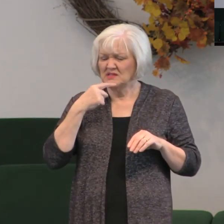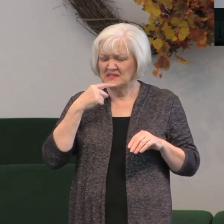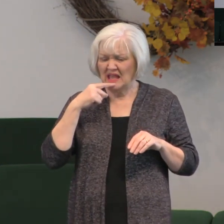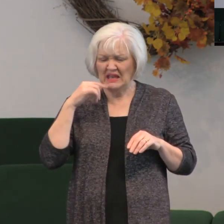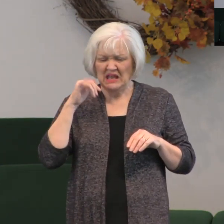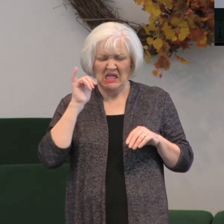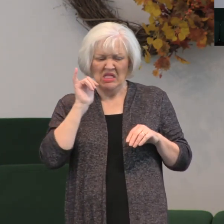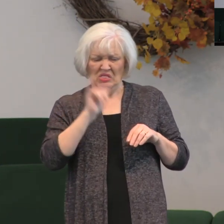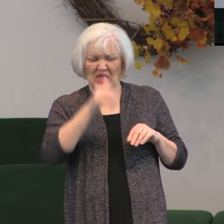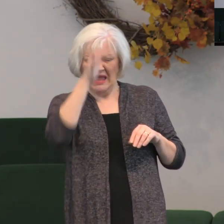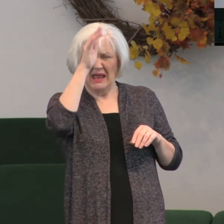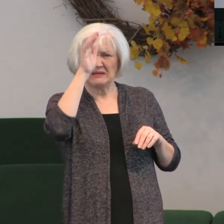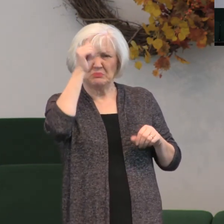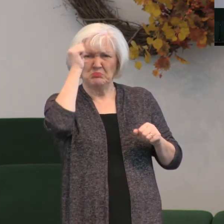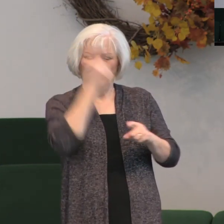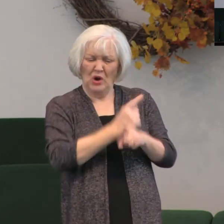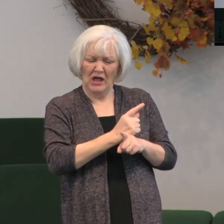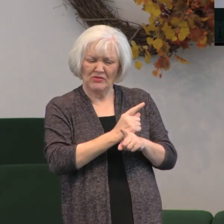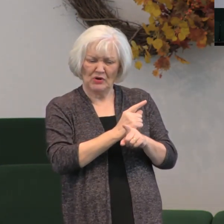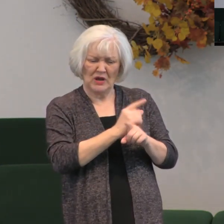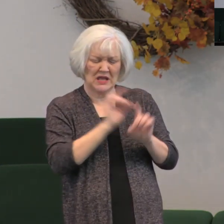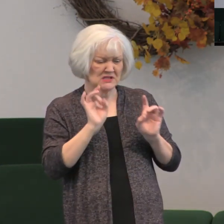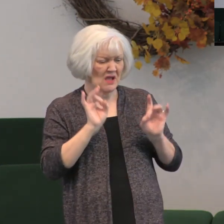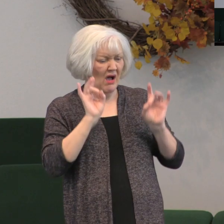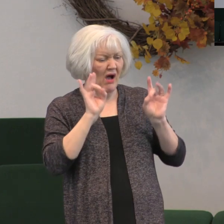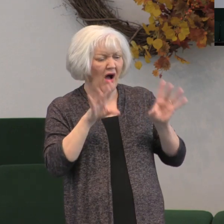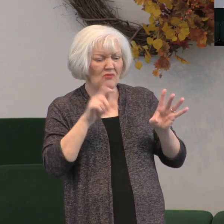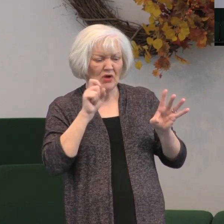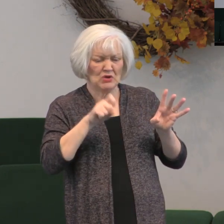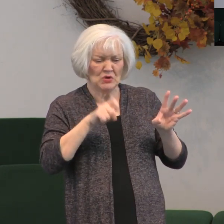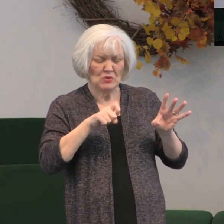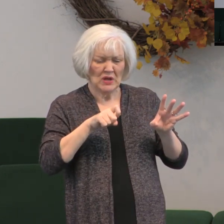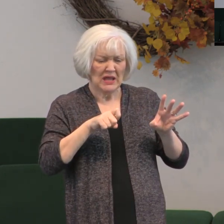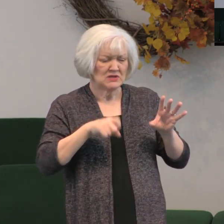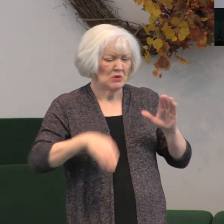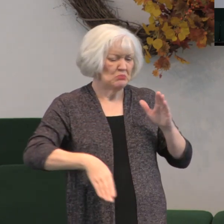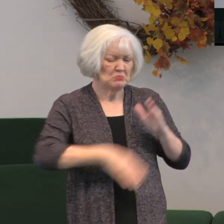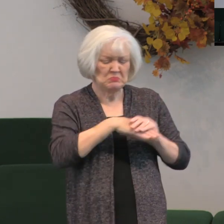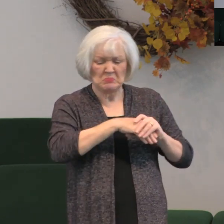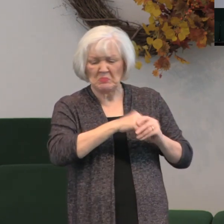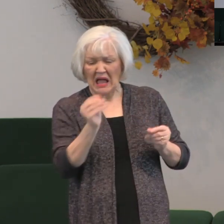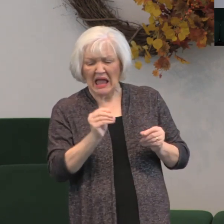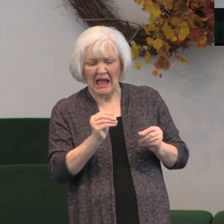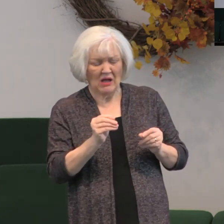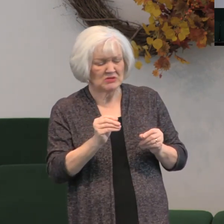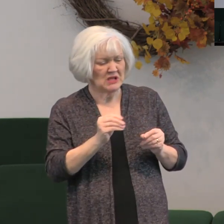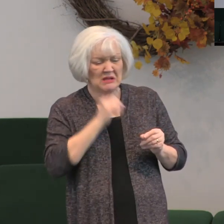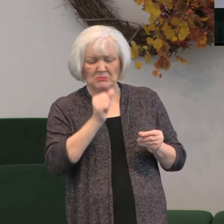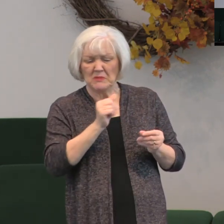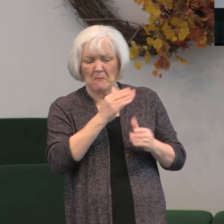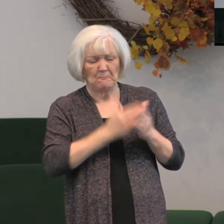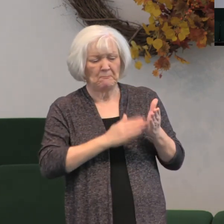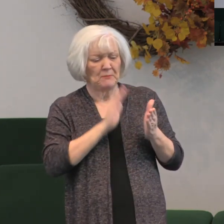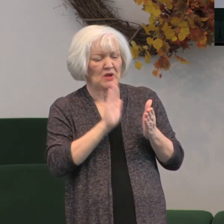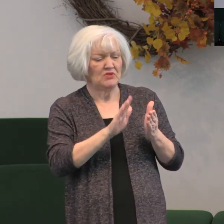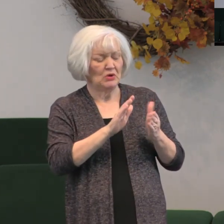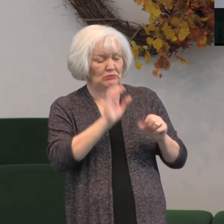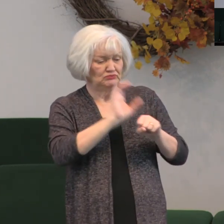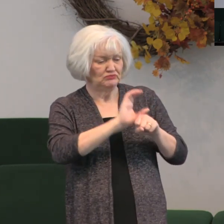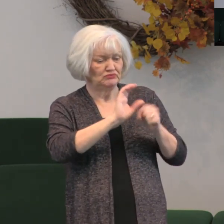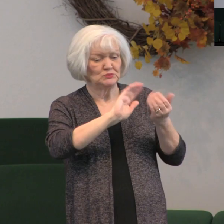wicked brother you should remove him from your presence and not allow him to be a part of your community anymore and